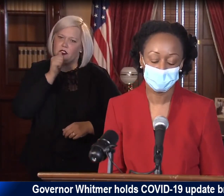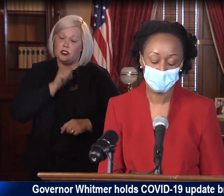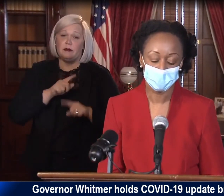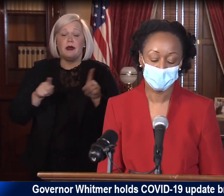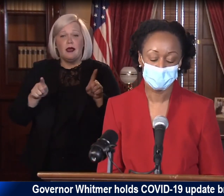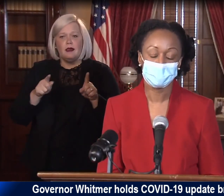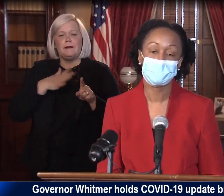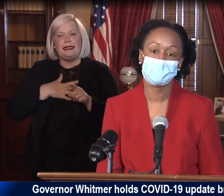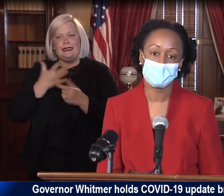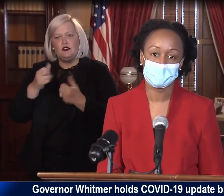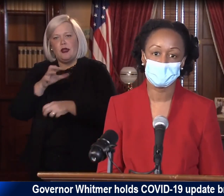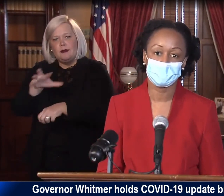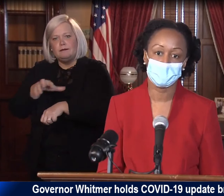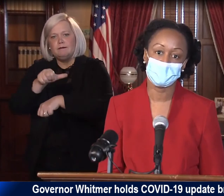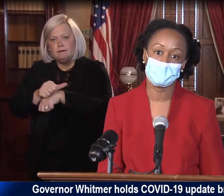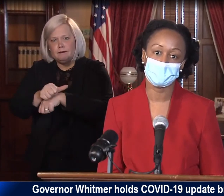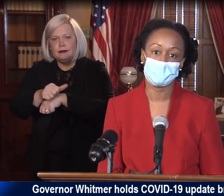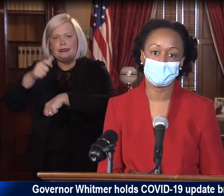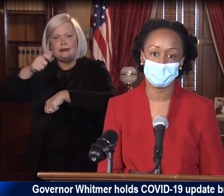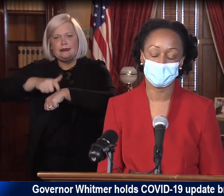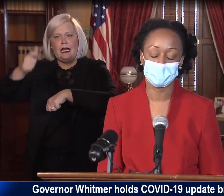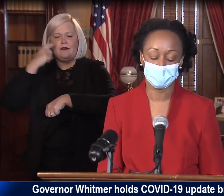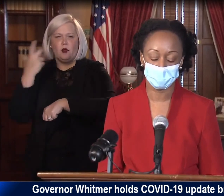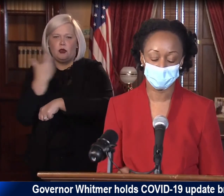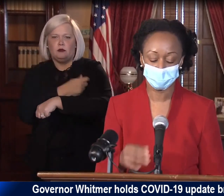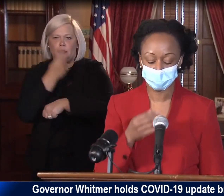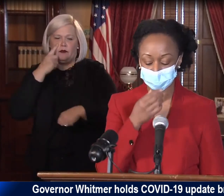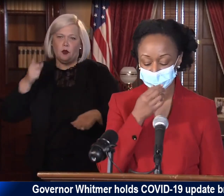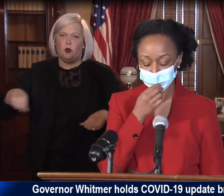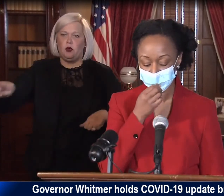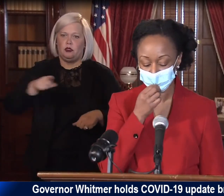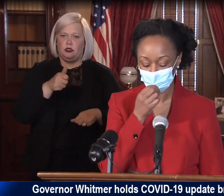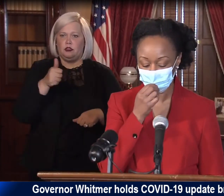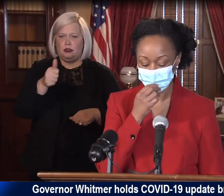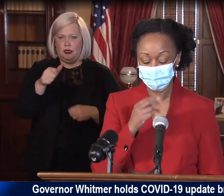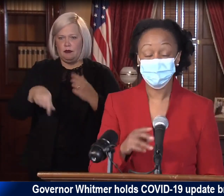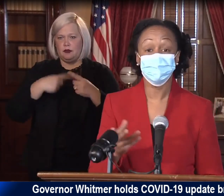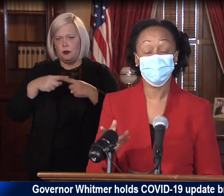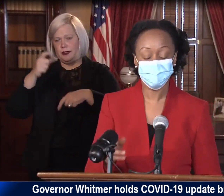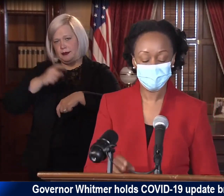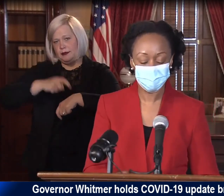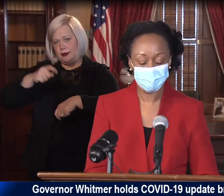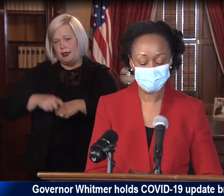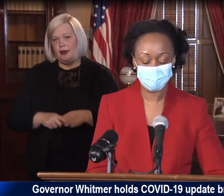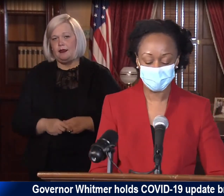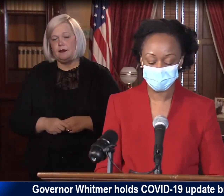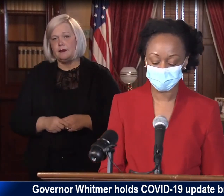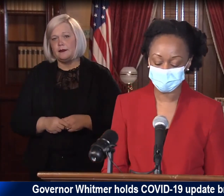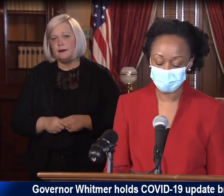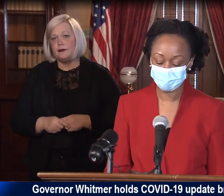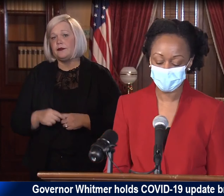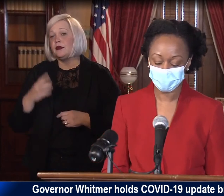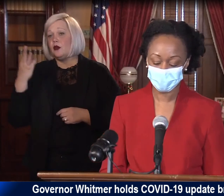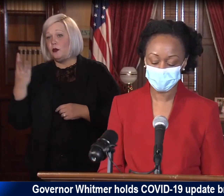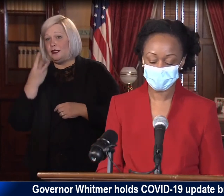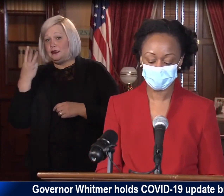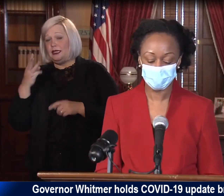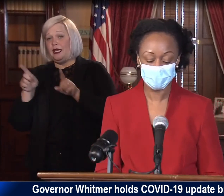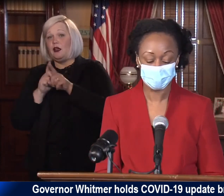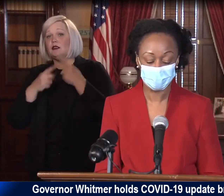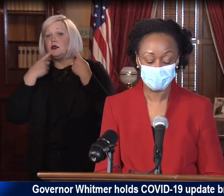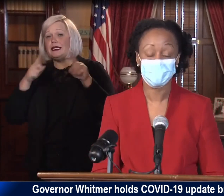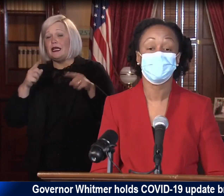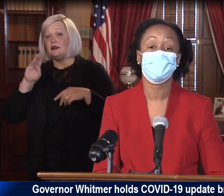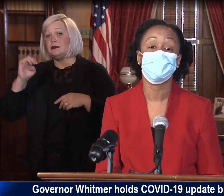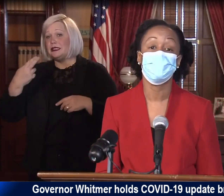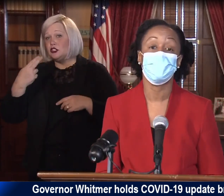up for an appointment for a vaccine when it becomes available to you. So on Wednesday, we also announced that the state of Michigan is